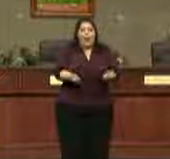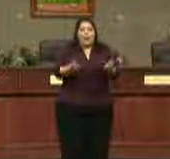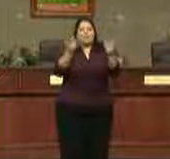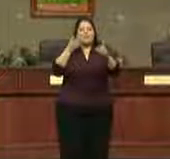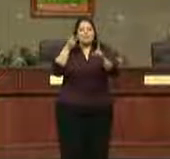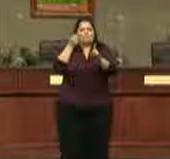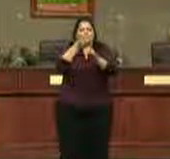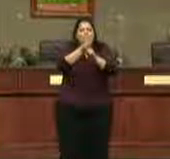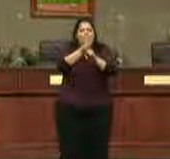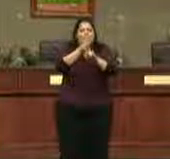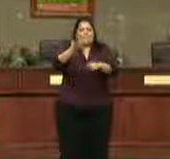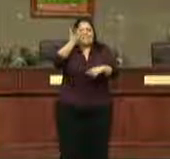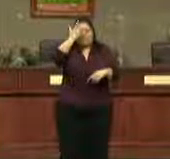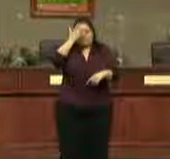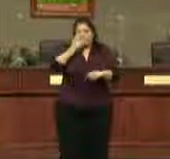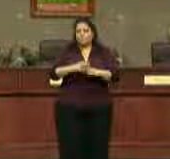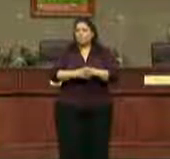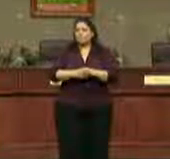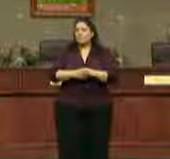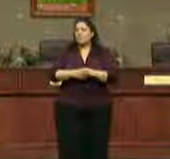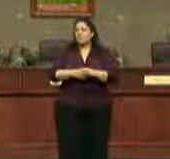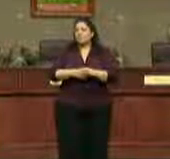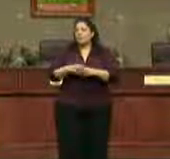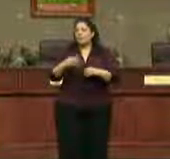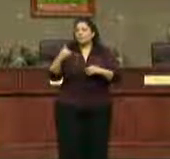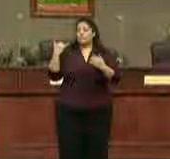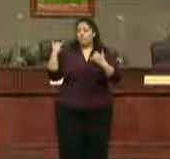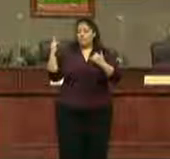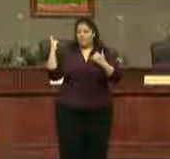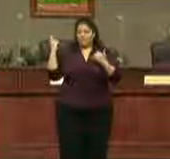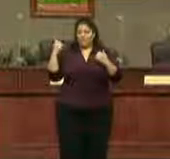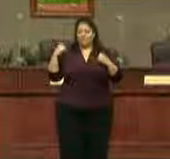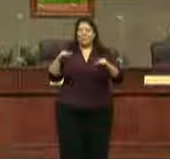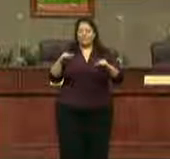Next. This one is,